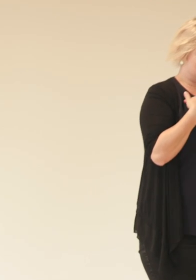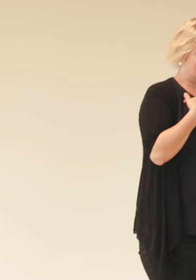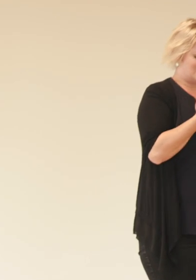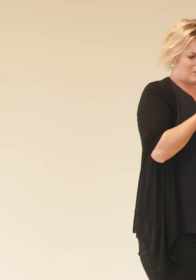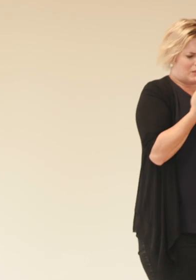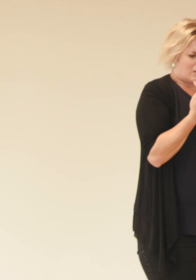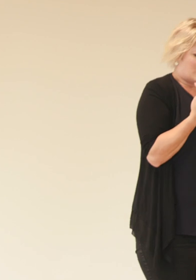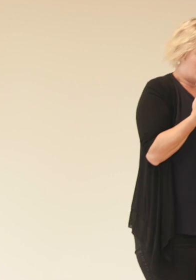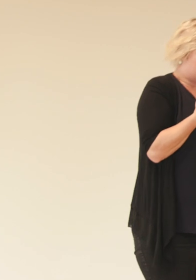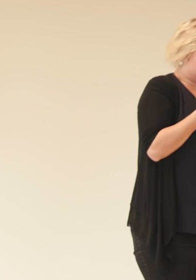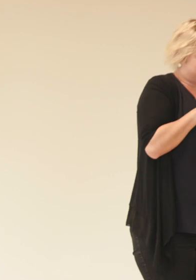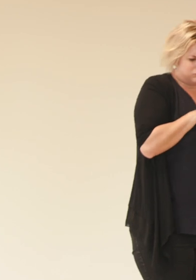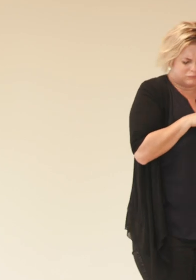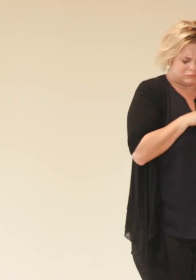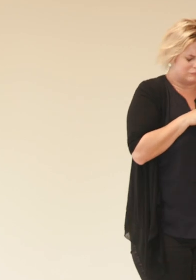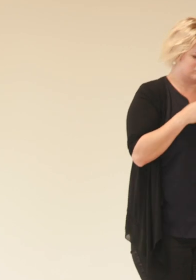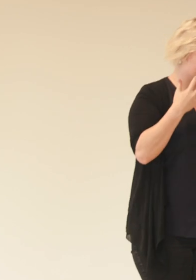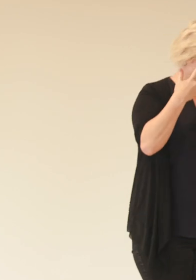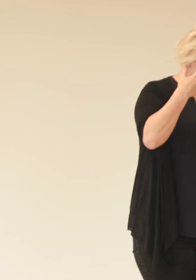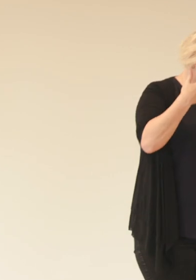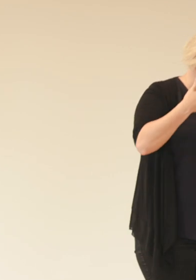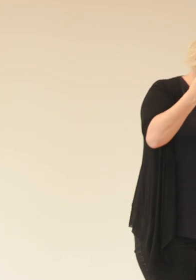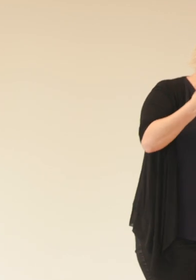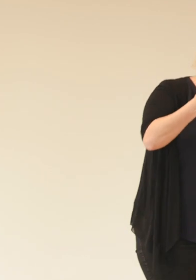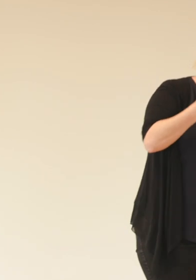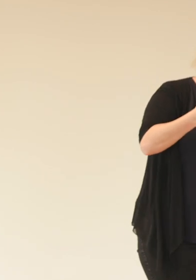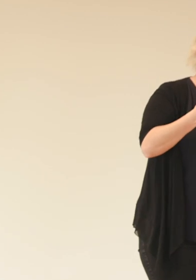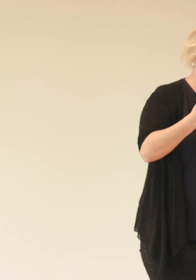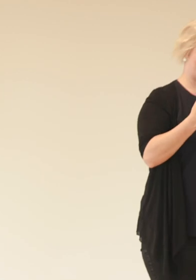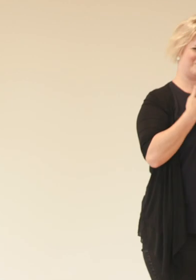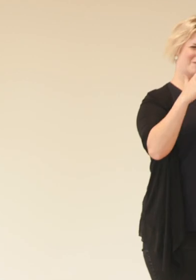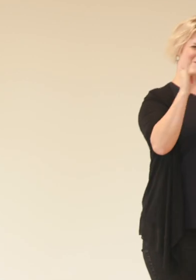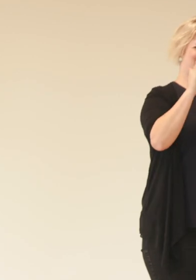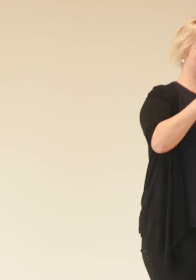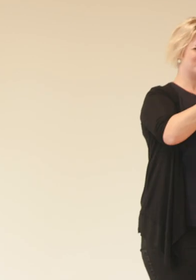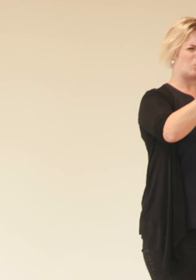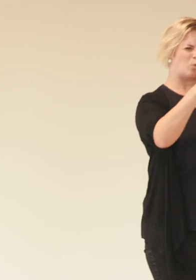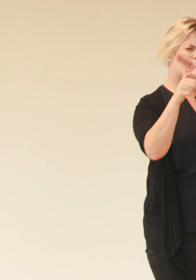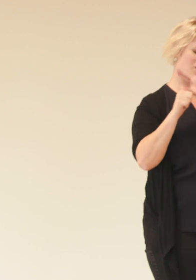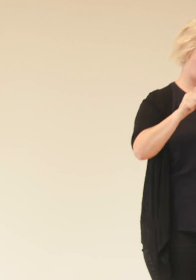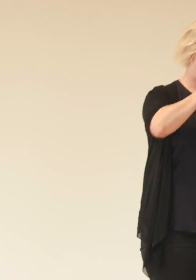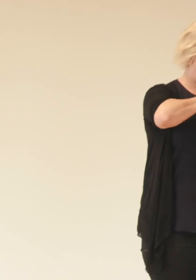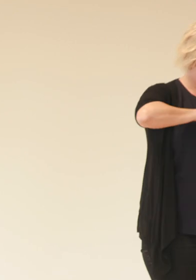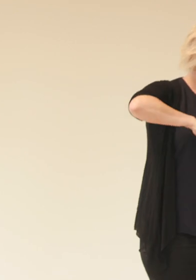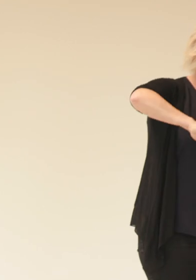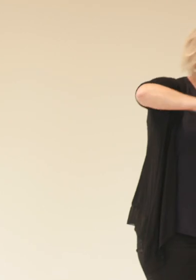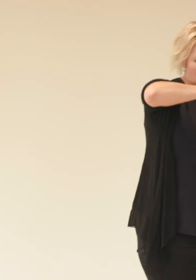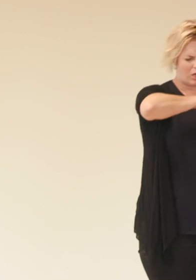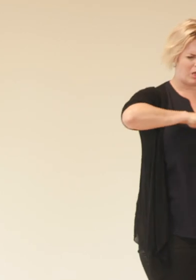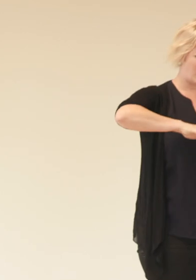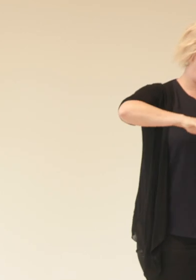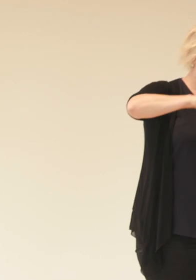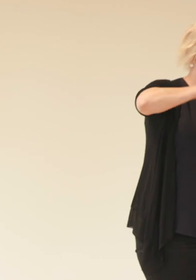like everything is moving like the same way a hurricane moves. Like it's like around, like the